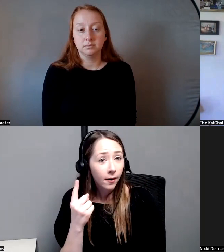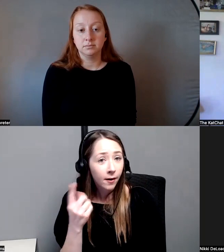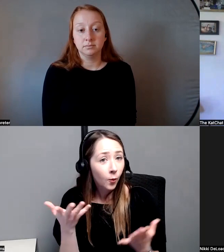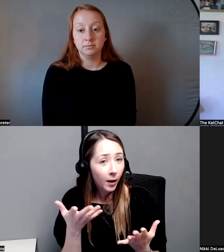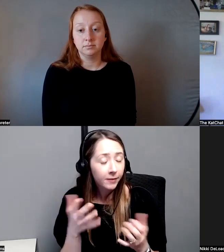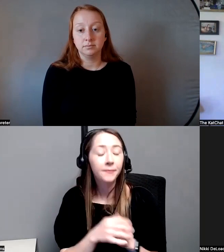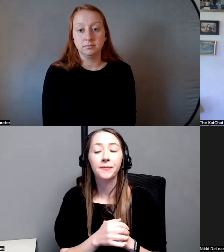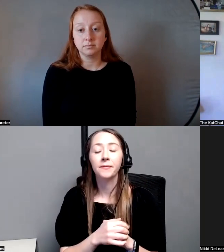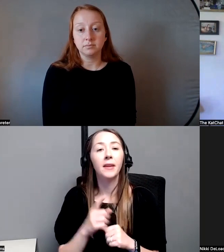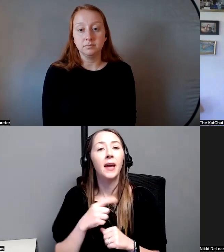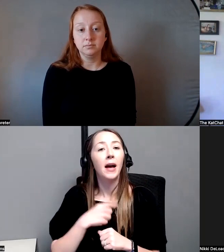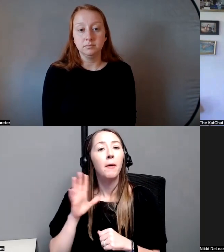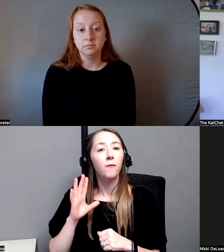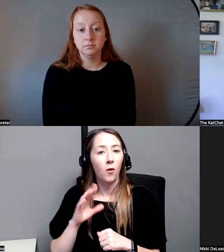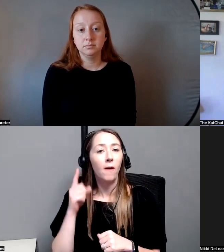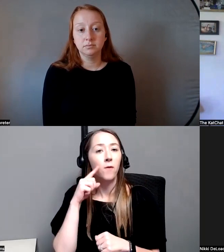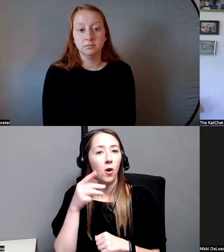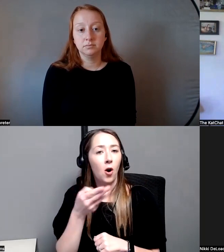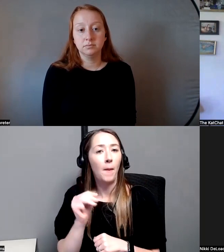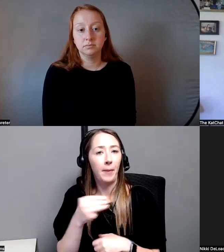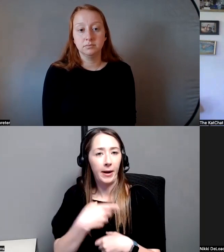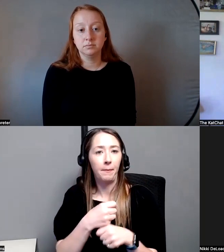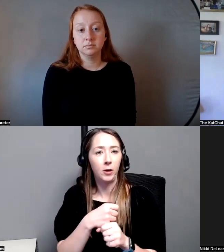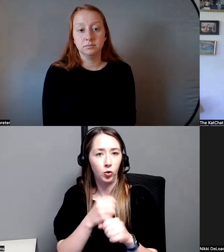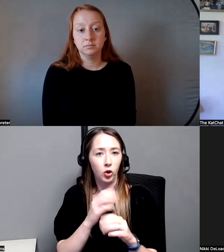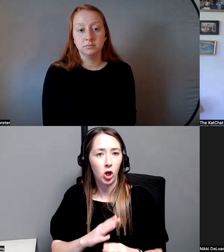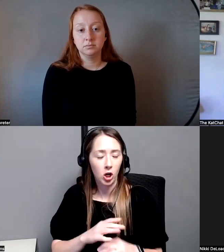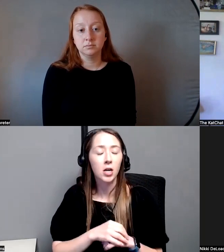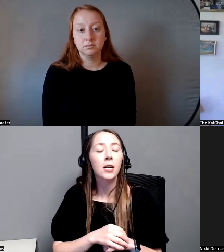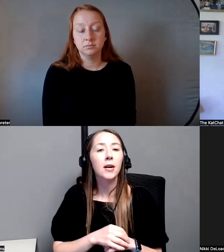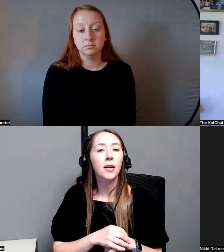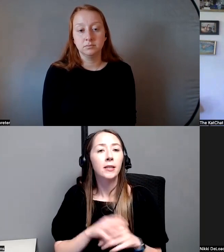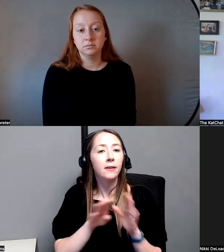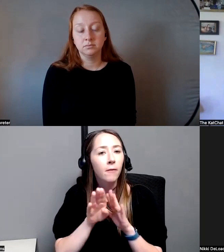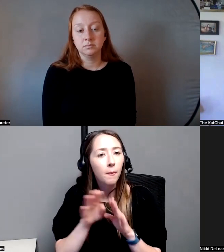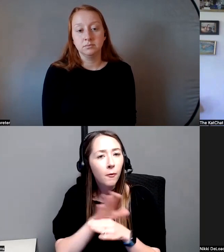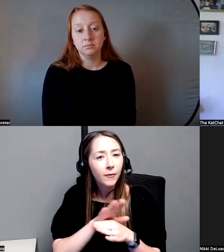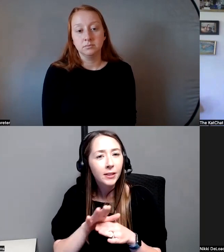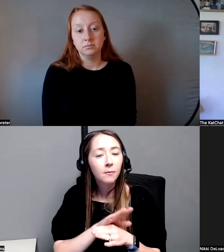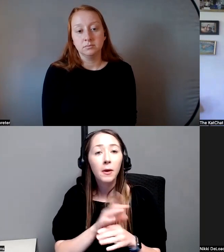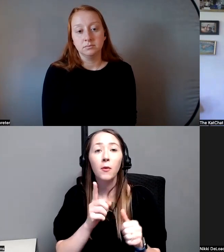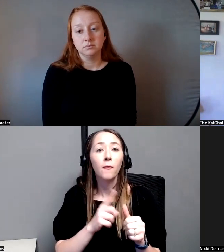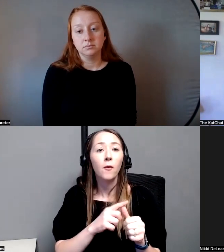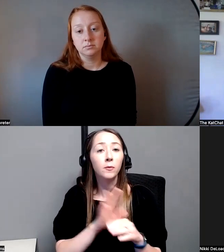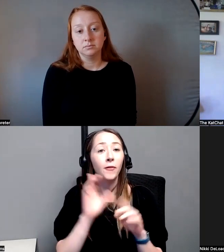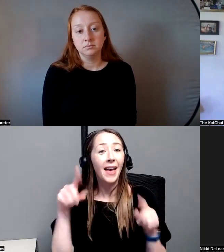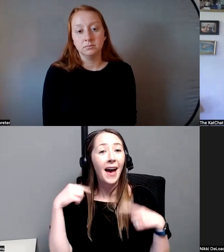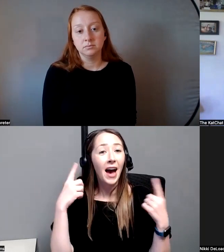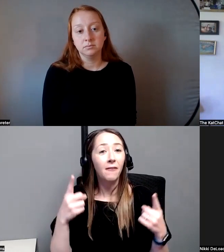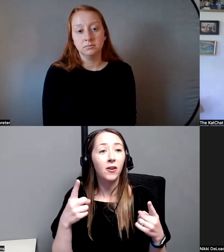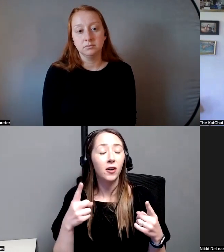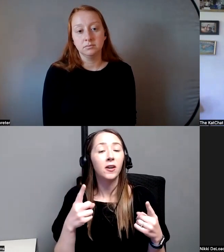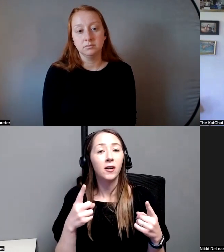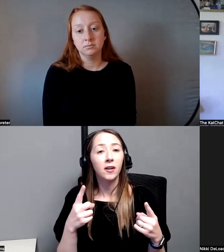had produced for Hallmark before and developed movies for them before, but it was the first one that I got to do with